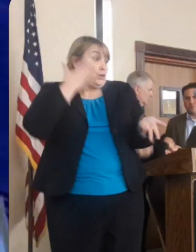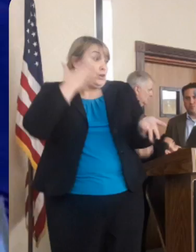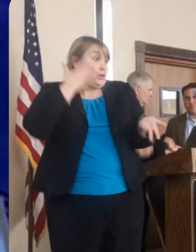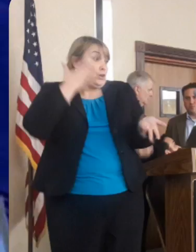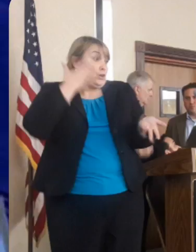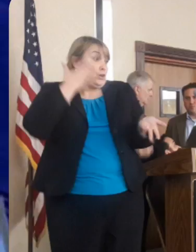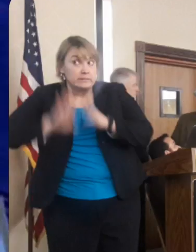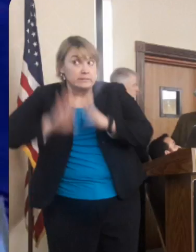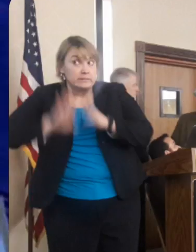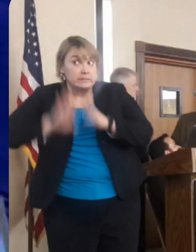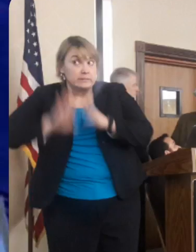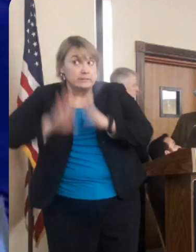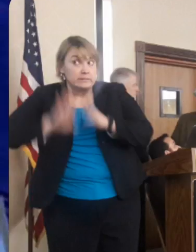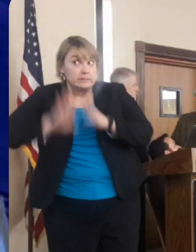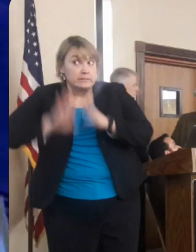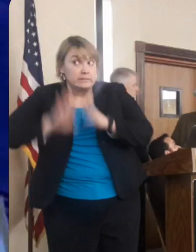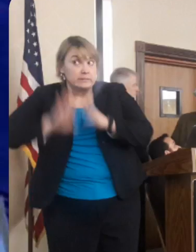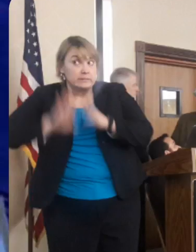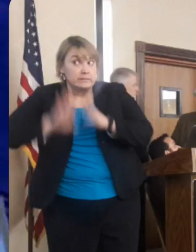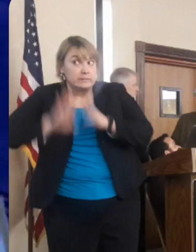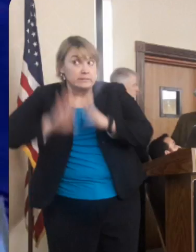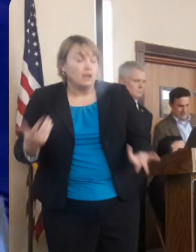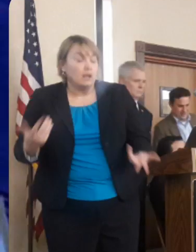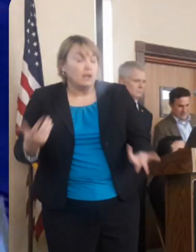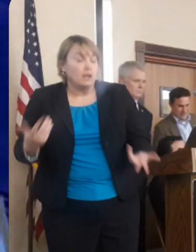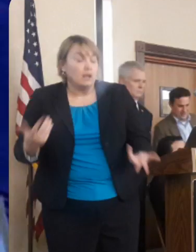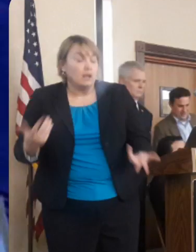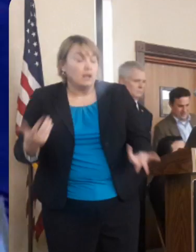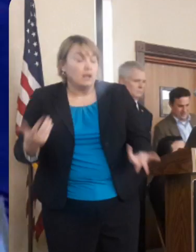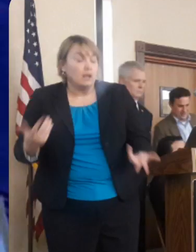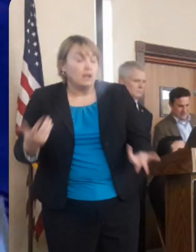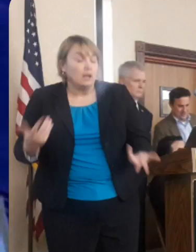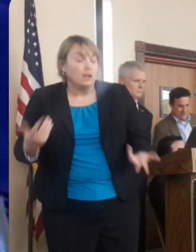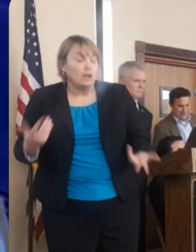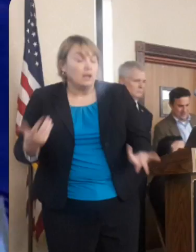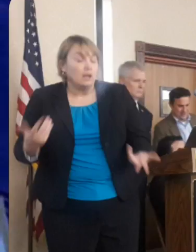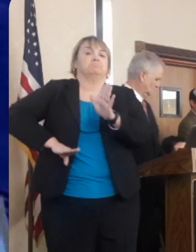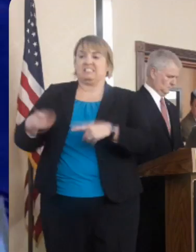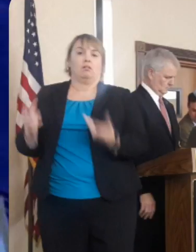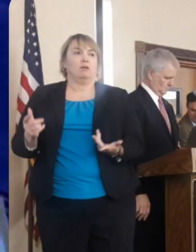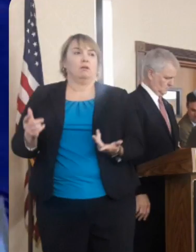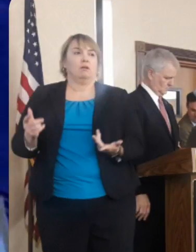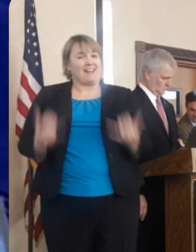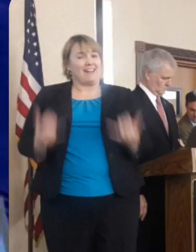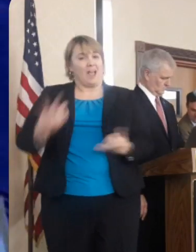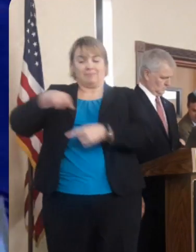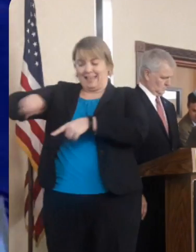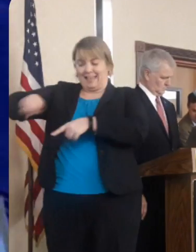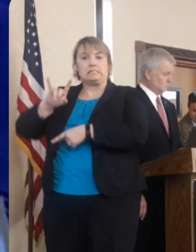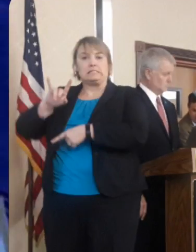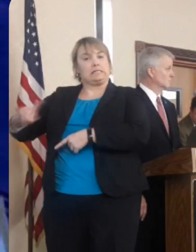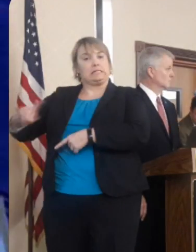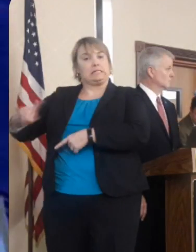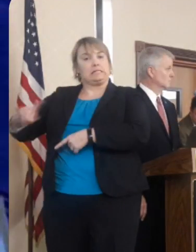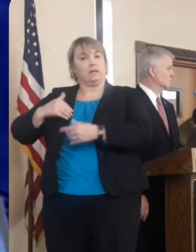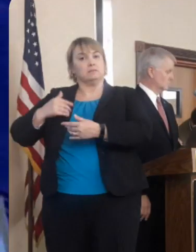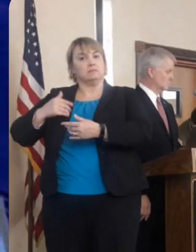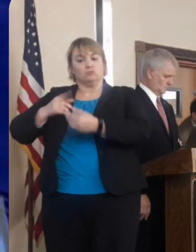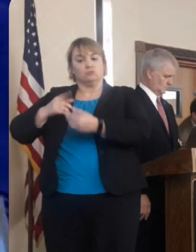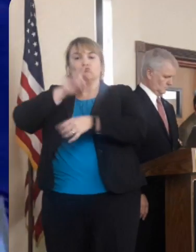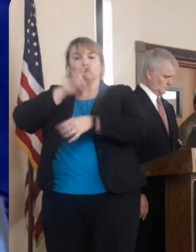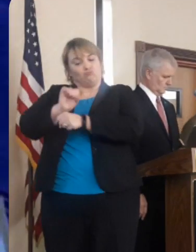a resounding success and moved the ball forward in promoting our platform and our values. We